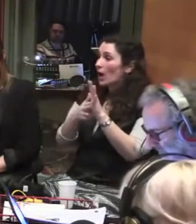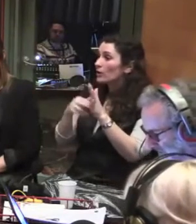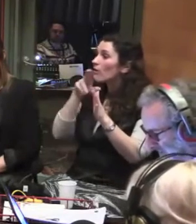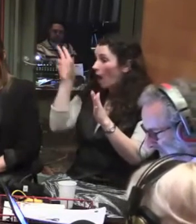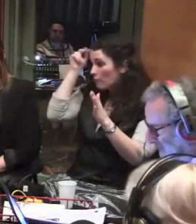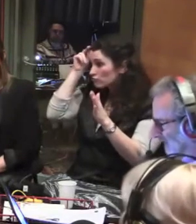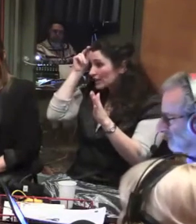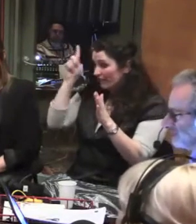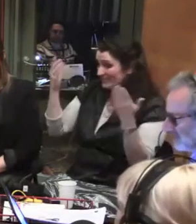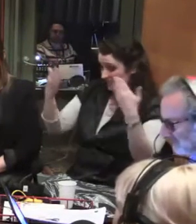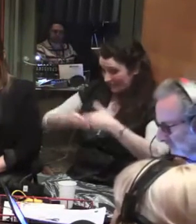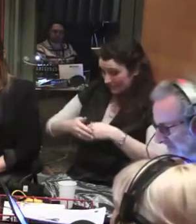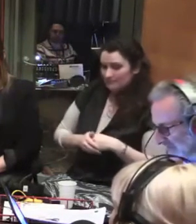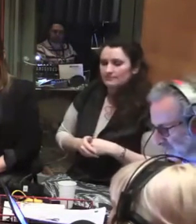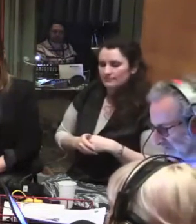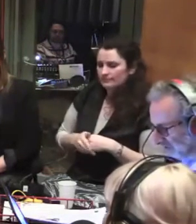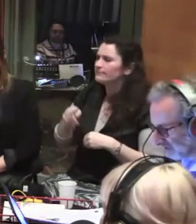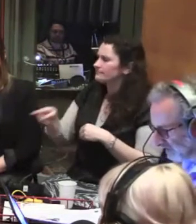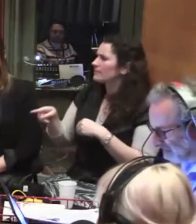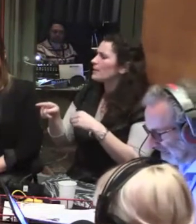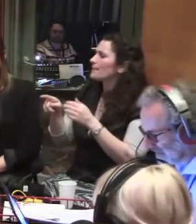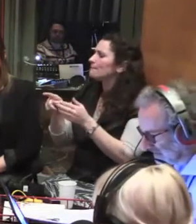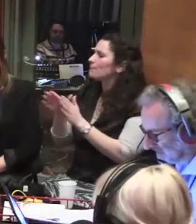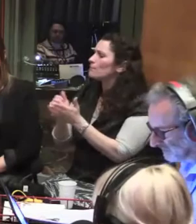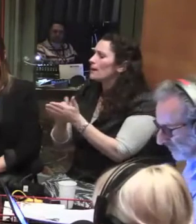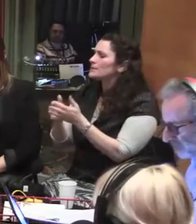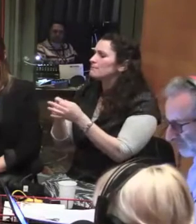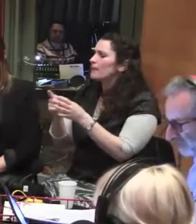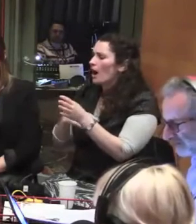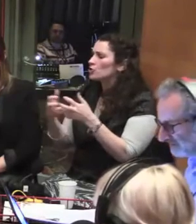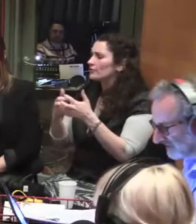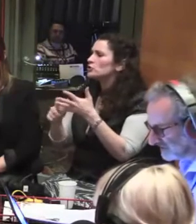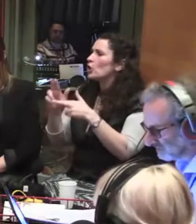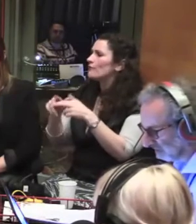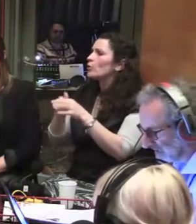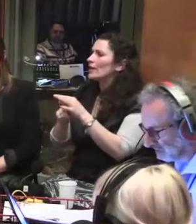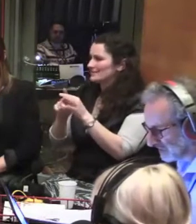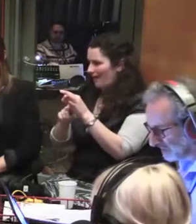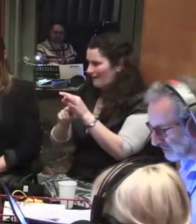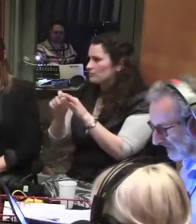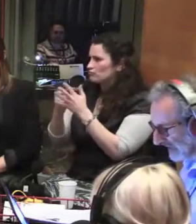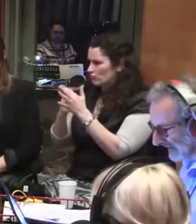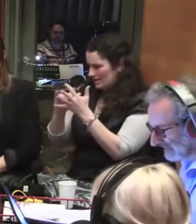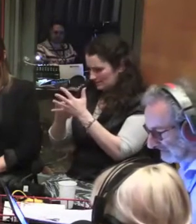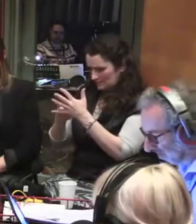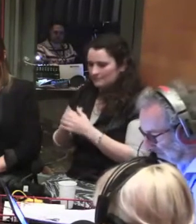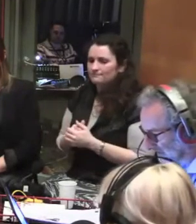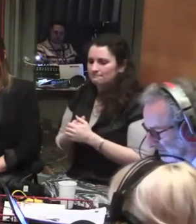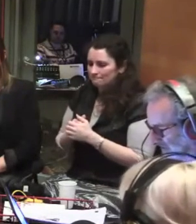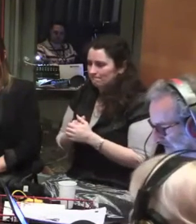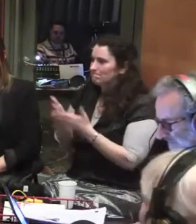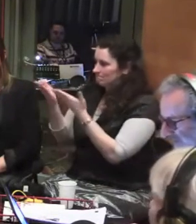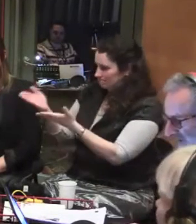And the book has been published by the University of Queensland Press. Graham Innes, former Human Rights and Race Discrimination Commissioner and